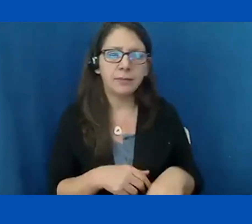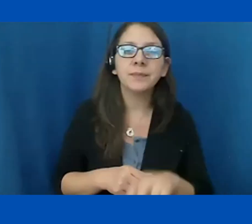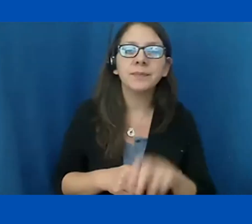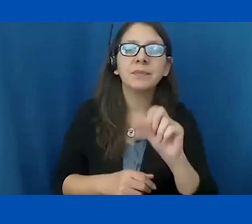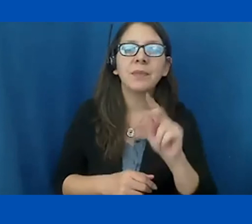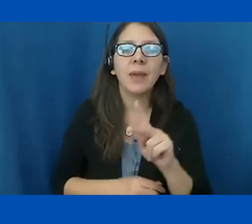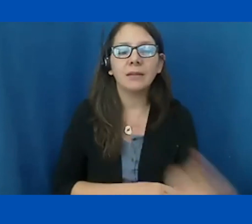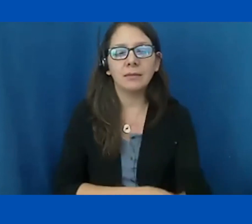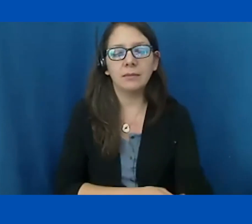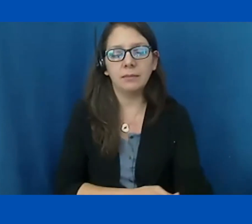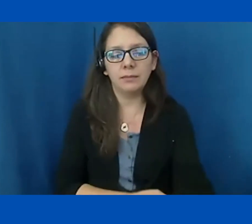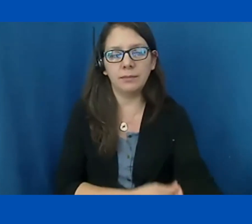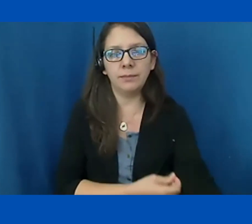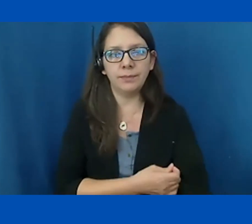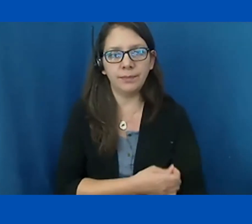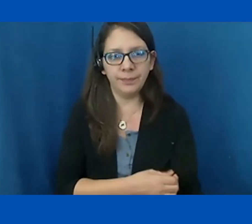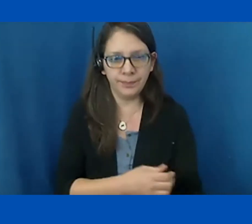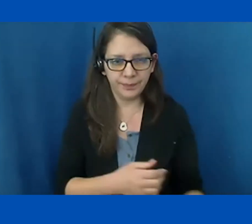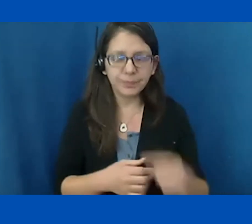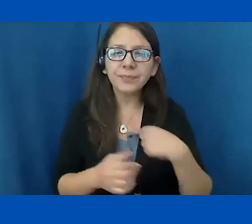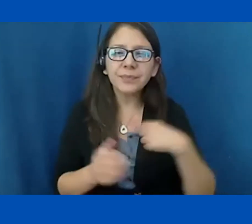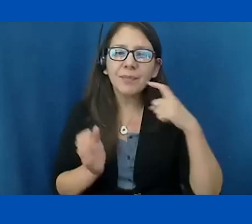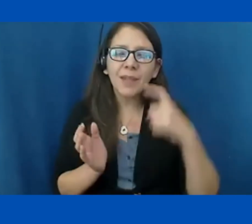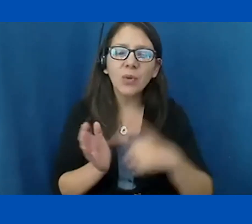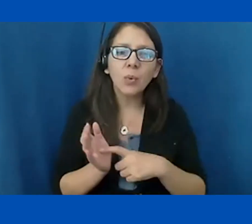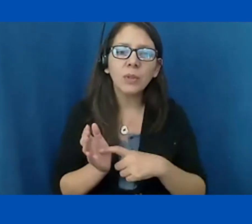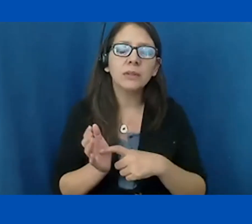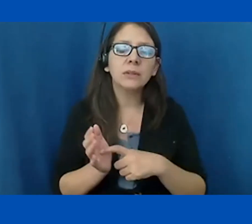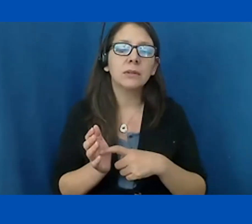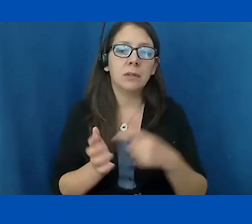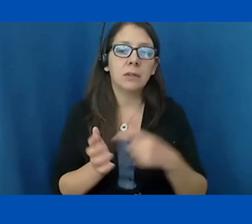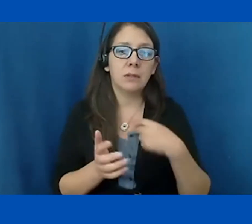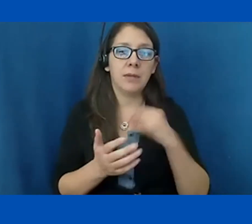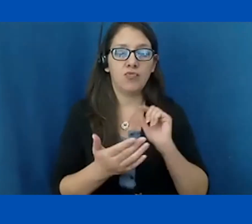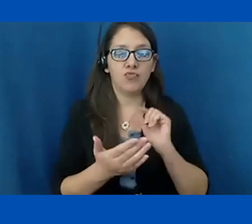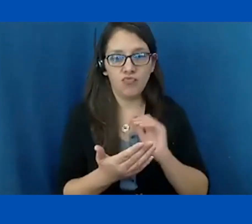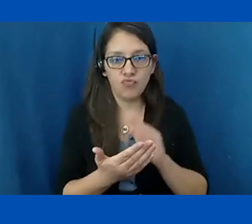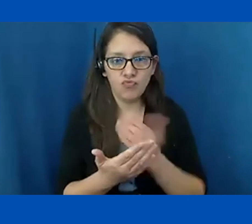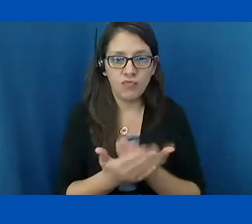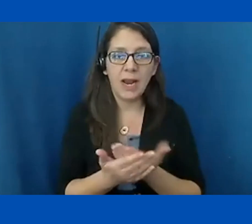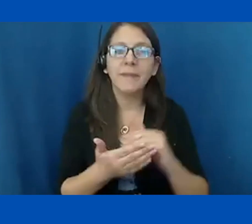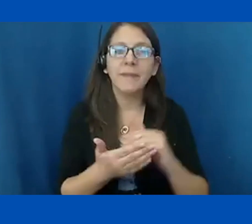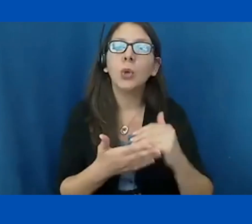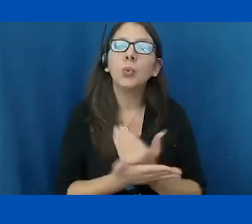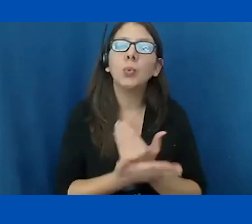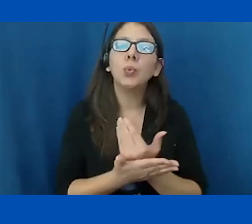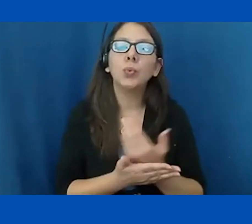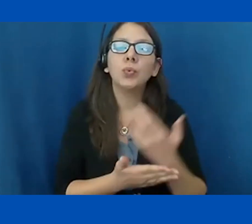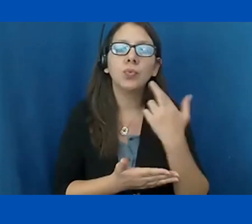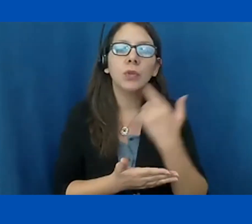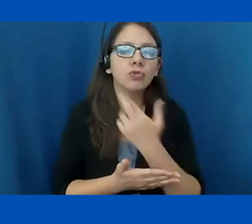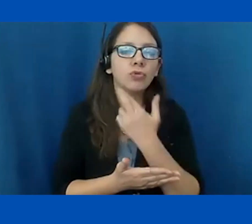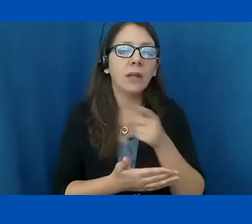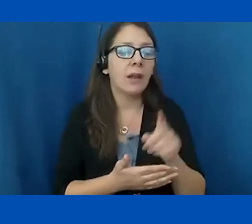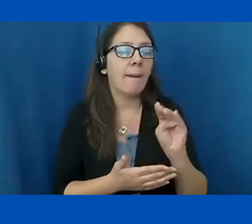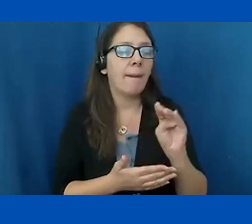So what I notice, okay, so when I get to a new place, let's just, and if Mohammed, if you would like to